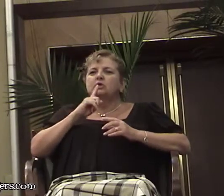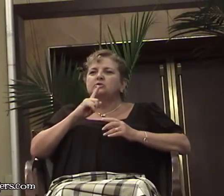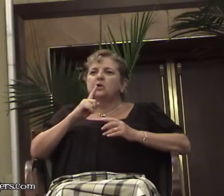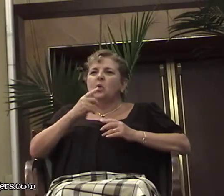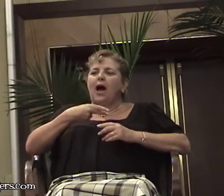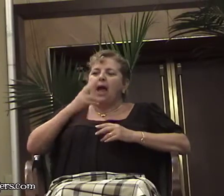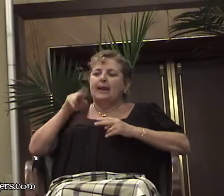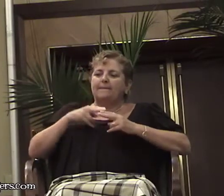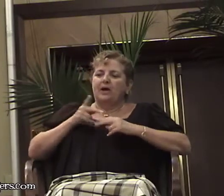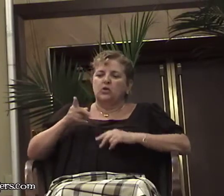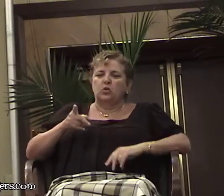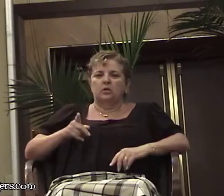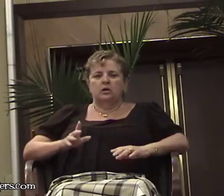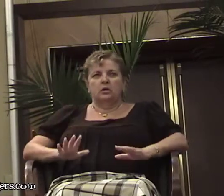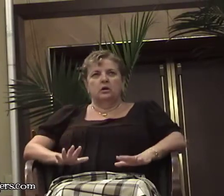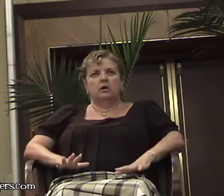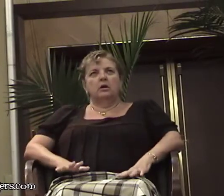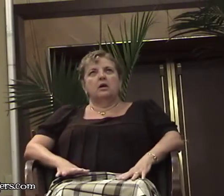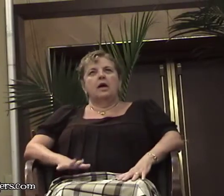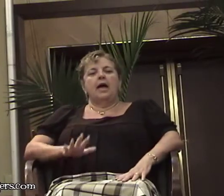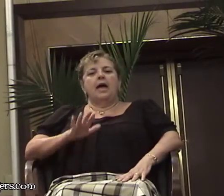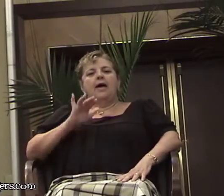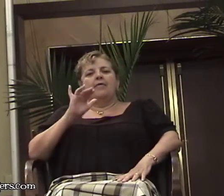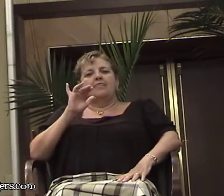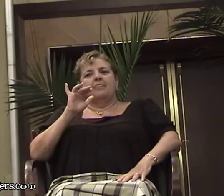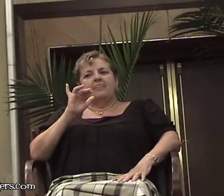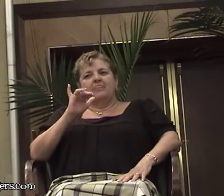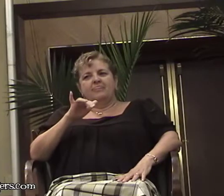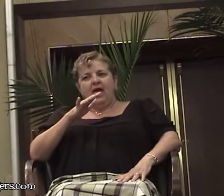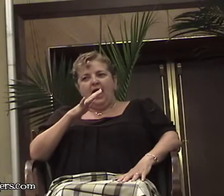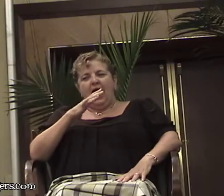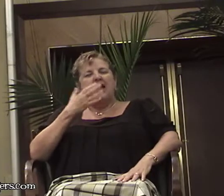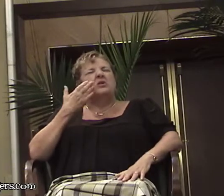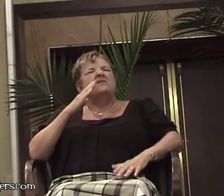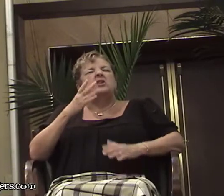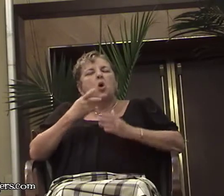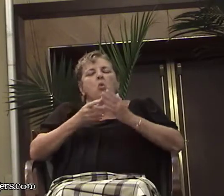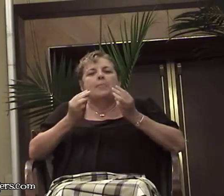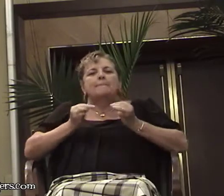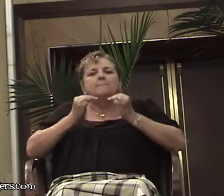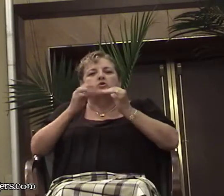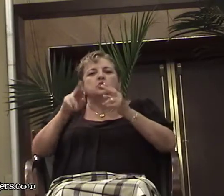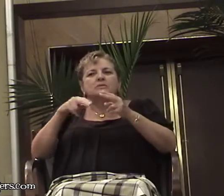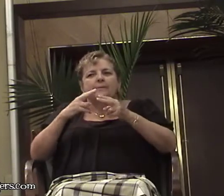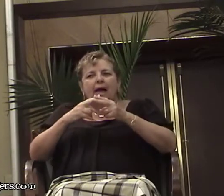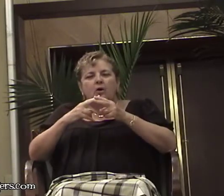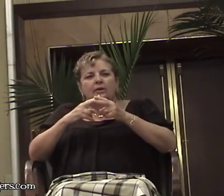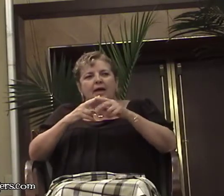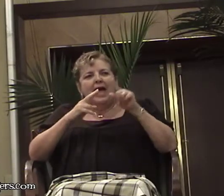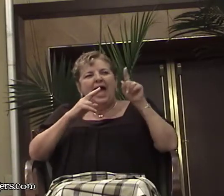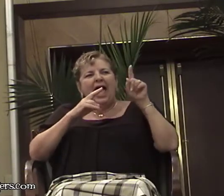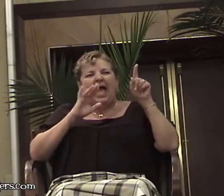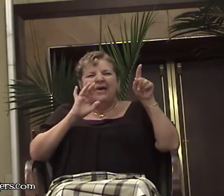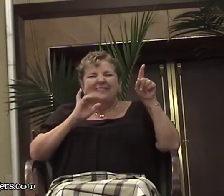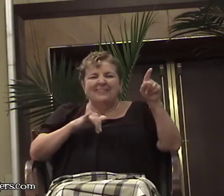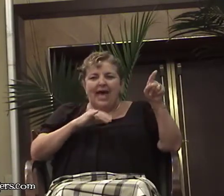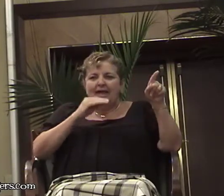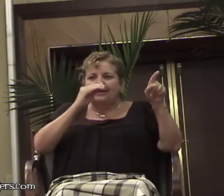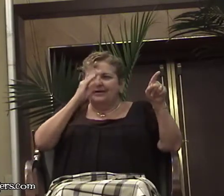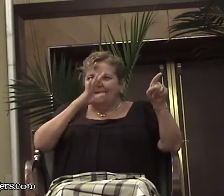judge, I cannot tell you what that motion was about, that's how petty it was. Here he was a guy placed in my path many, many times.